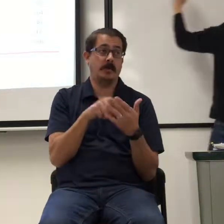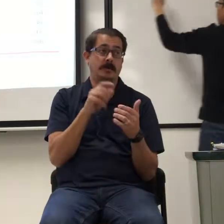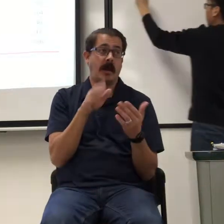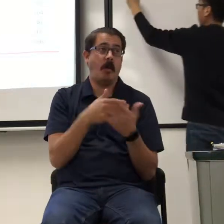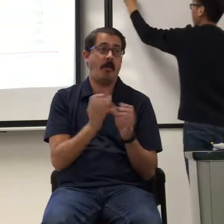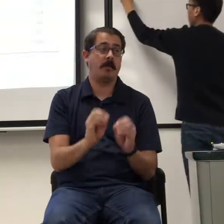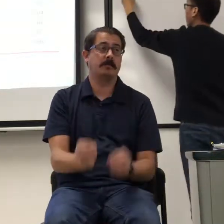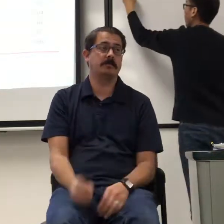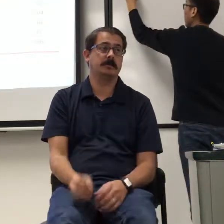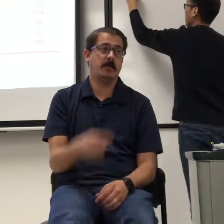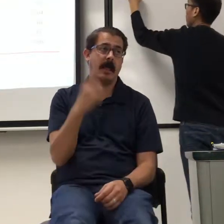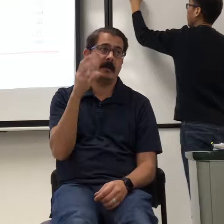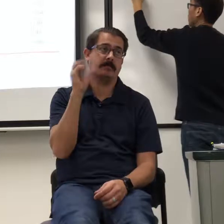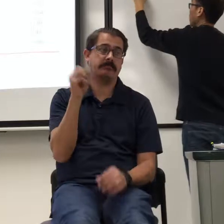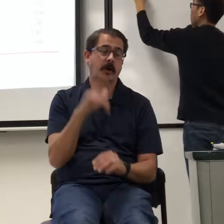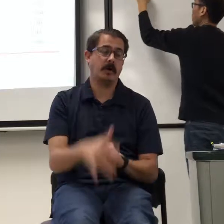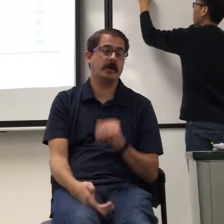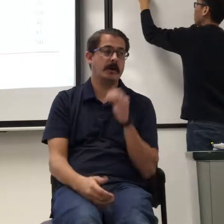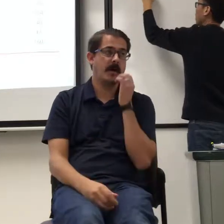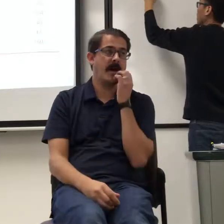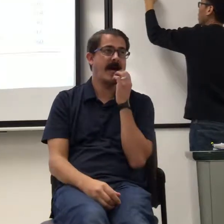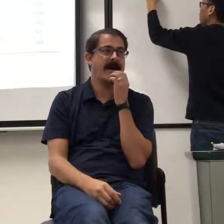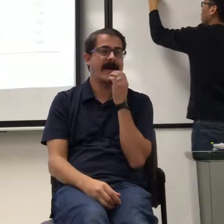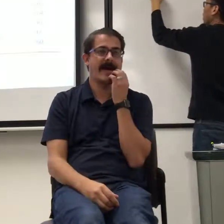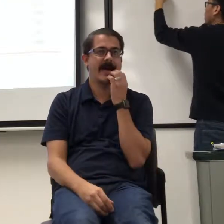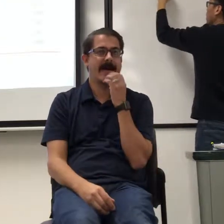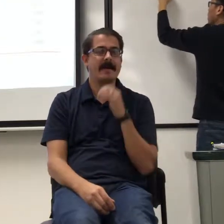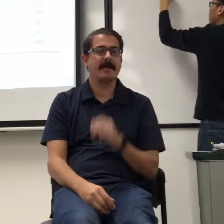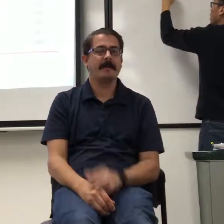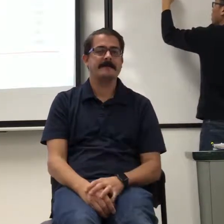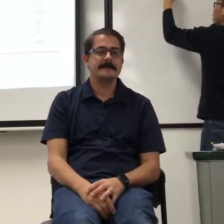from alveolar air.